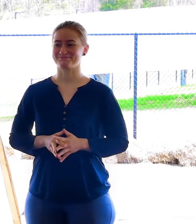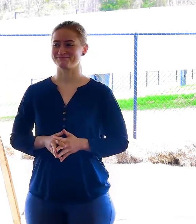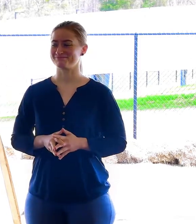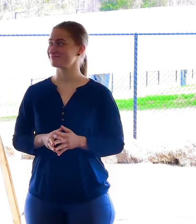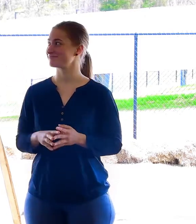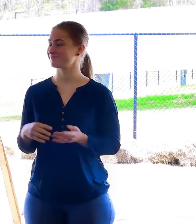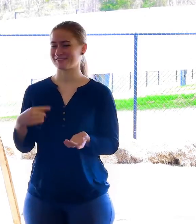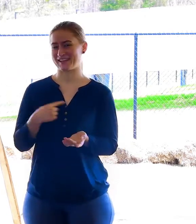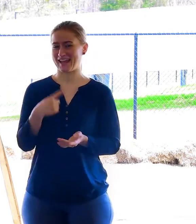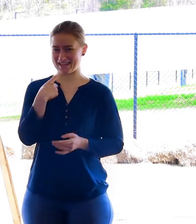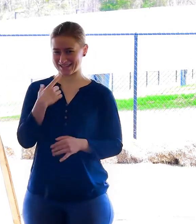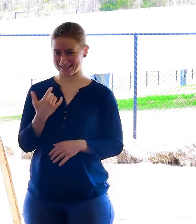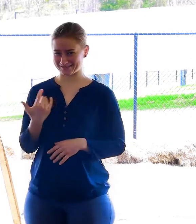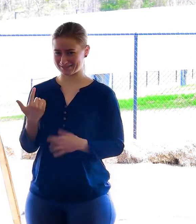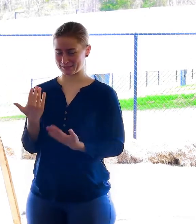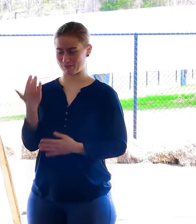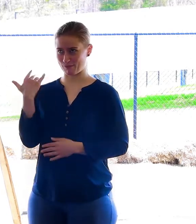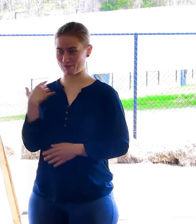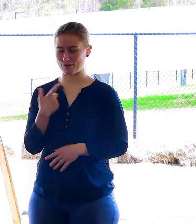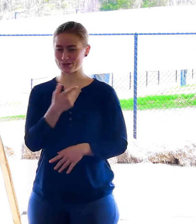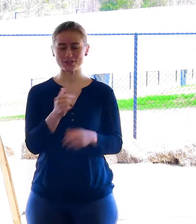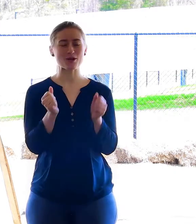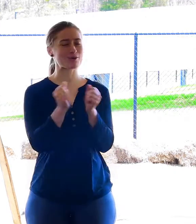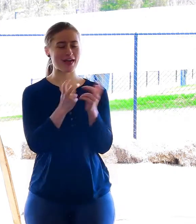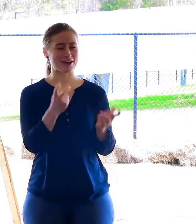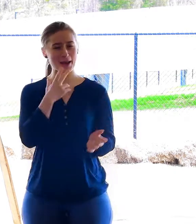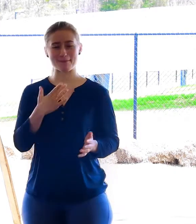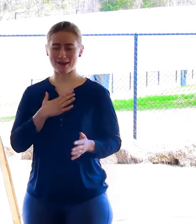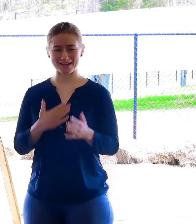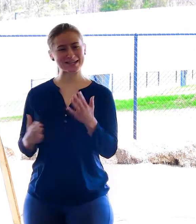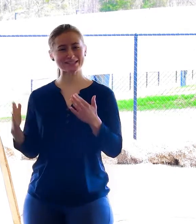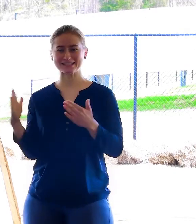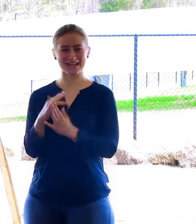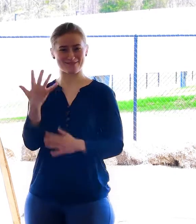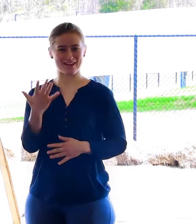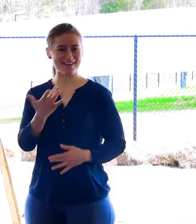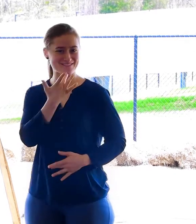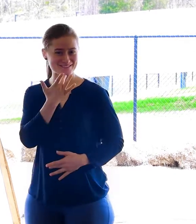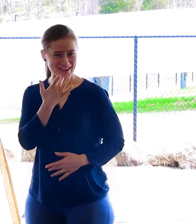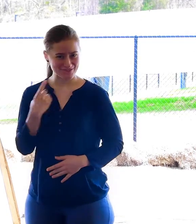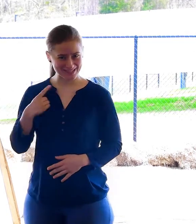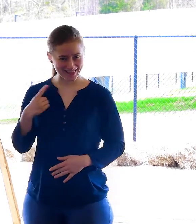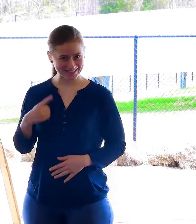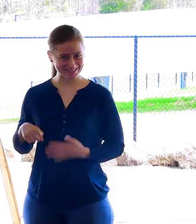I said this last time, she's without a doubt one of my top 5 favorite delegates.